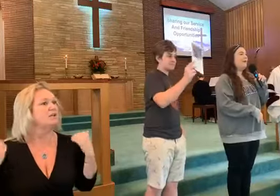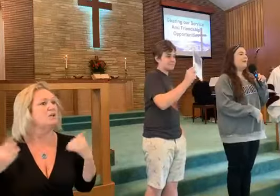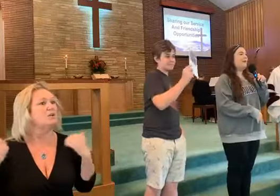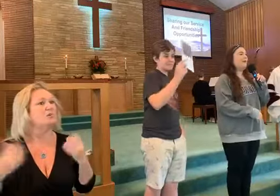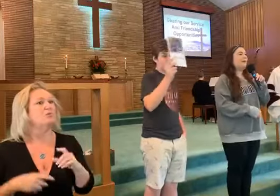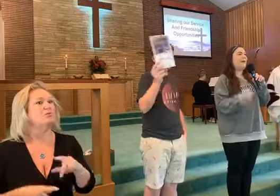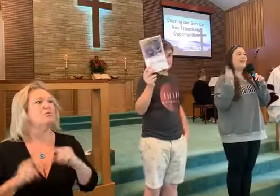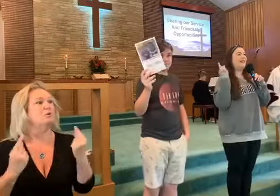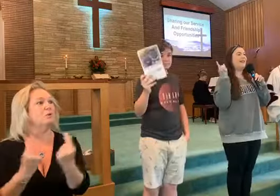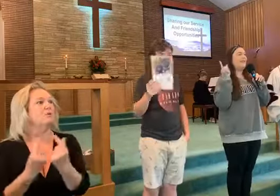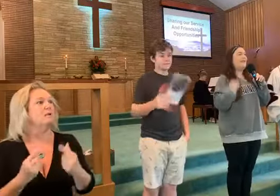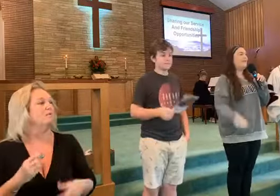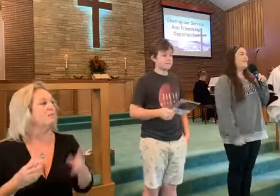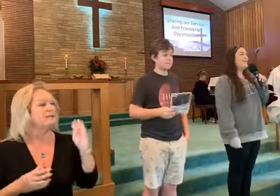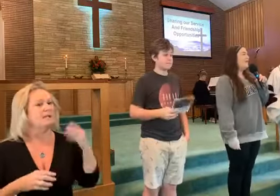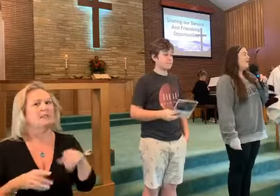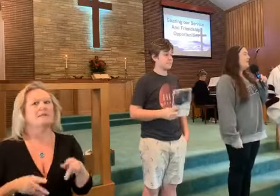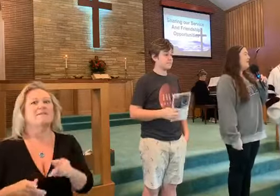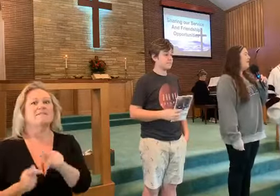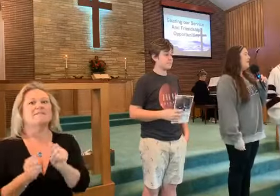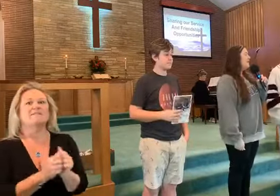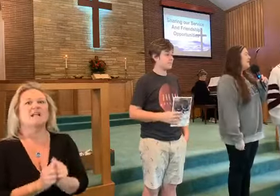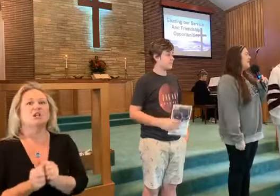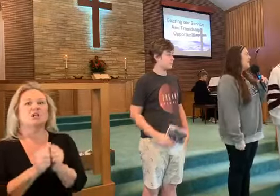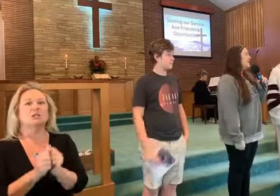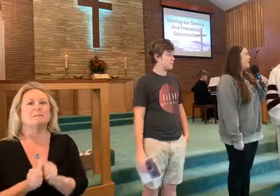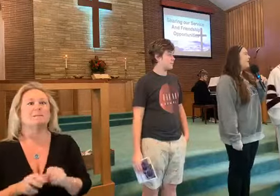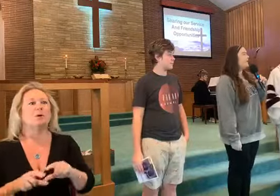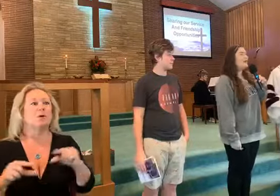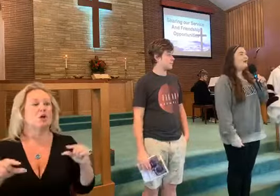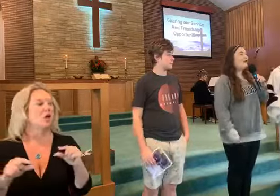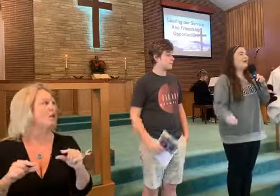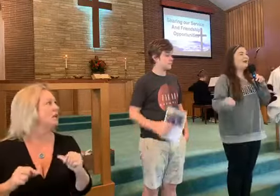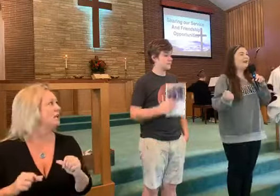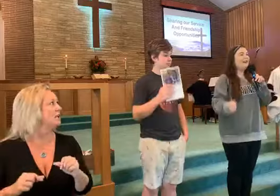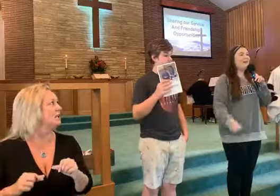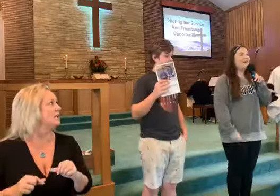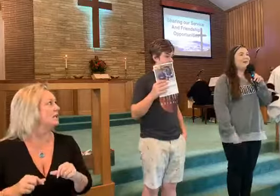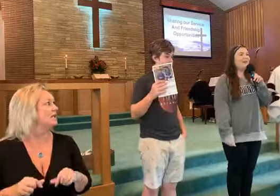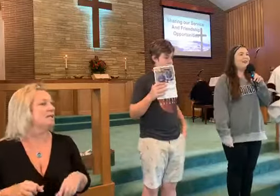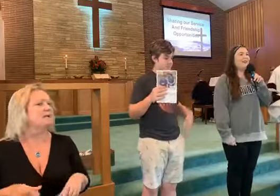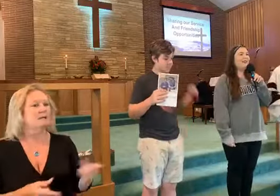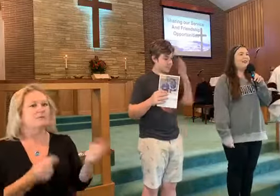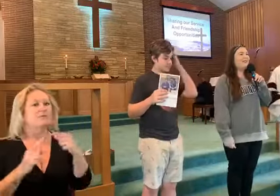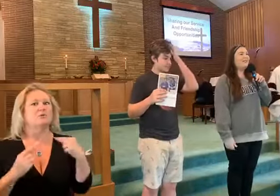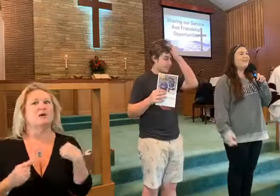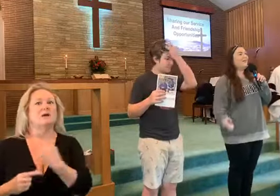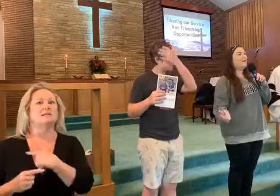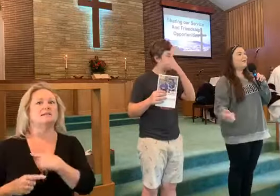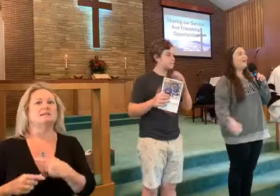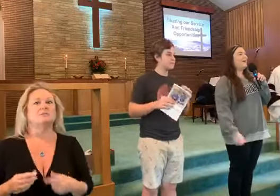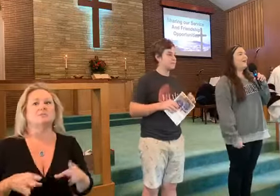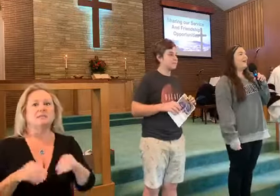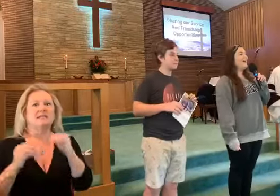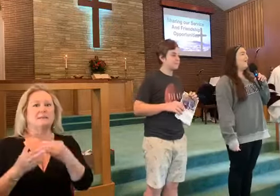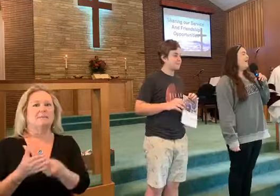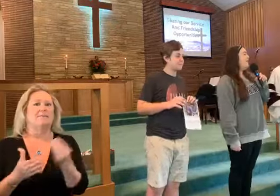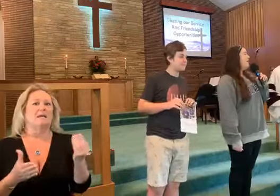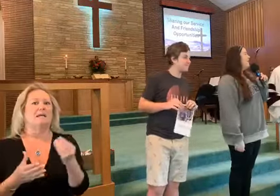We will be back in the fellowship hall after the service. Just approach one of us and we'll be taking pledges, and we're